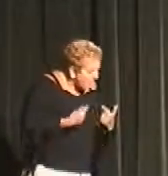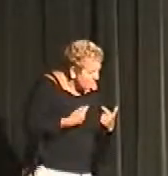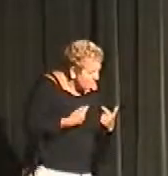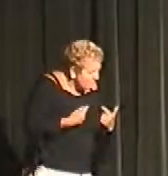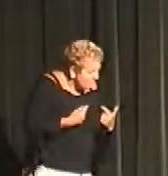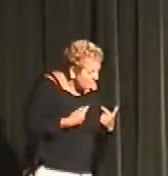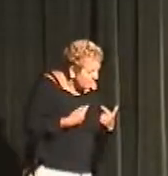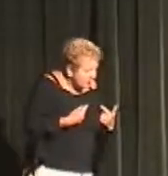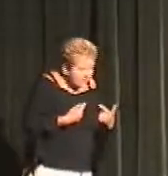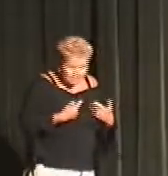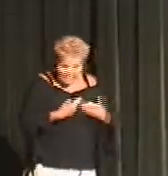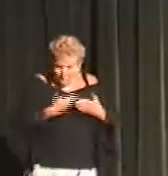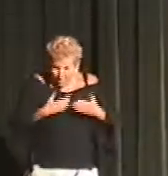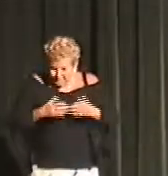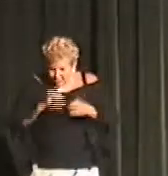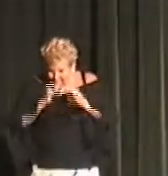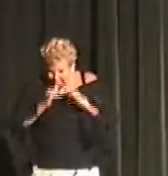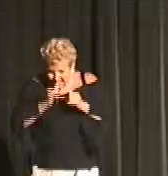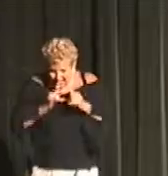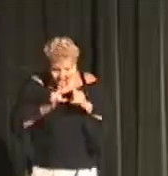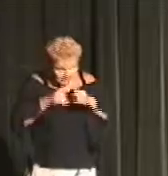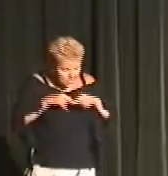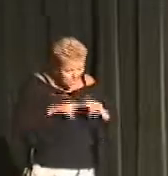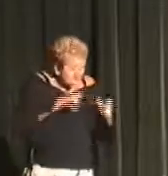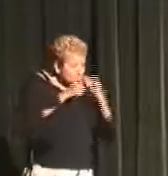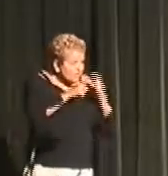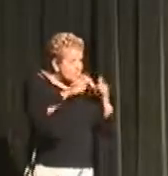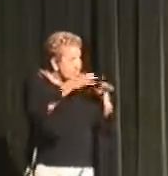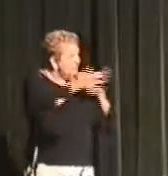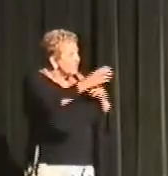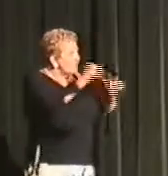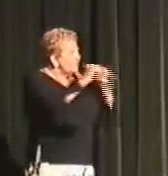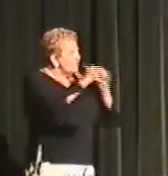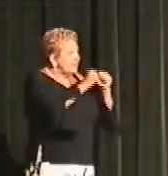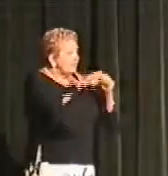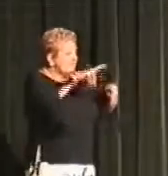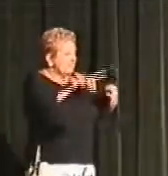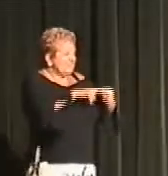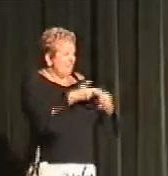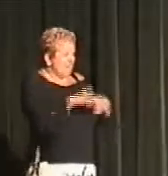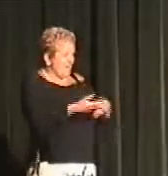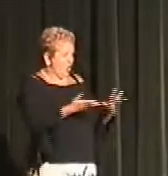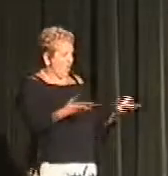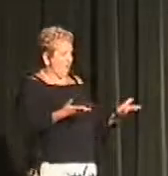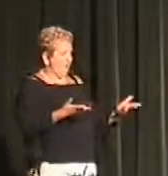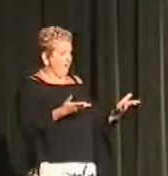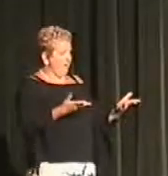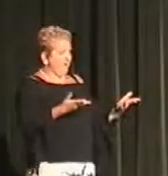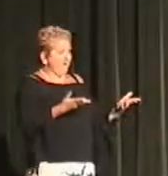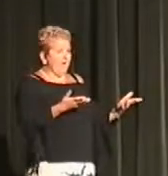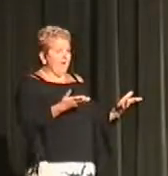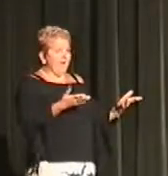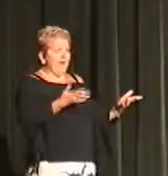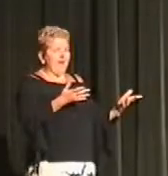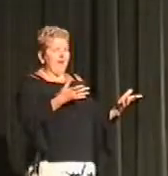drinking, during drinking, or after drinking, as I sat there right then, I wanted to feel like I was feeling.